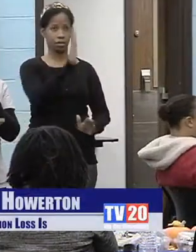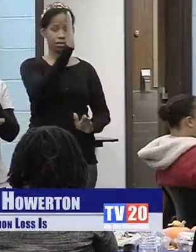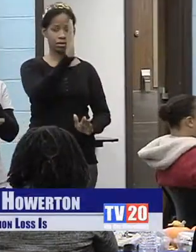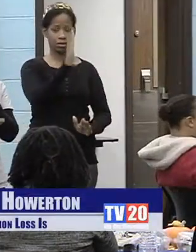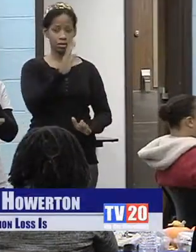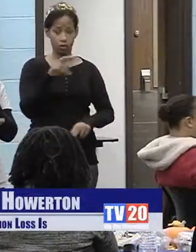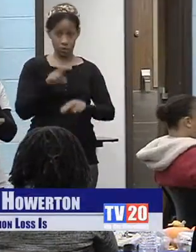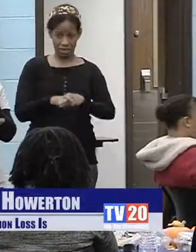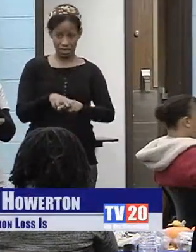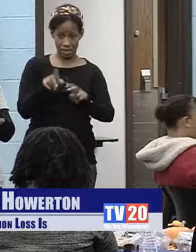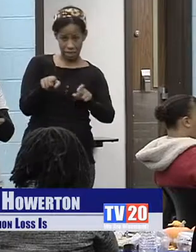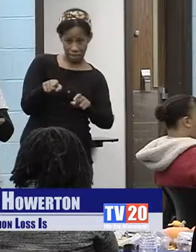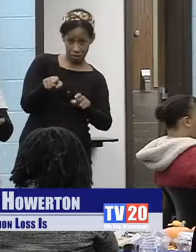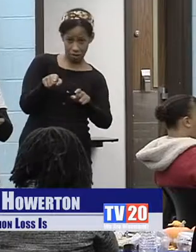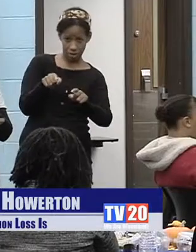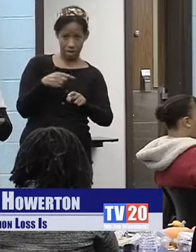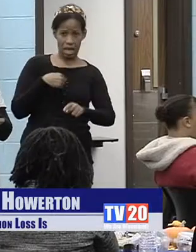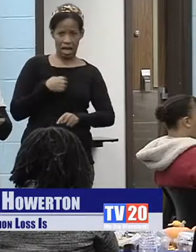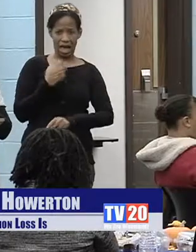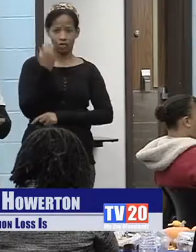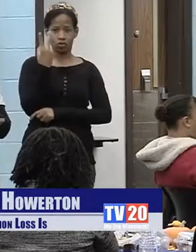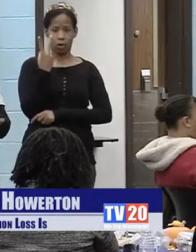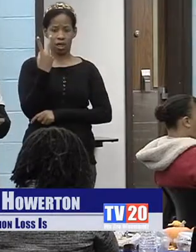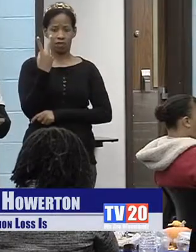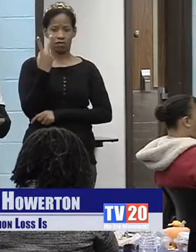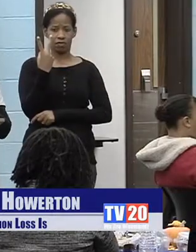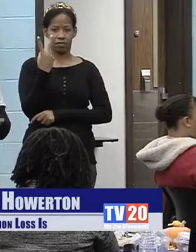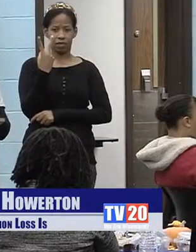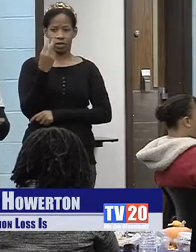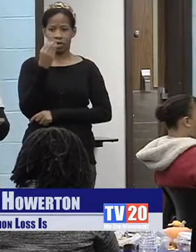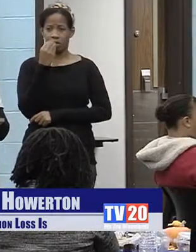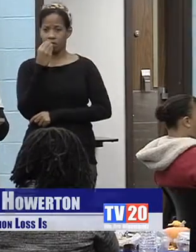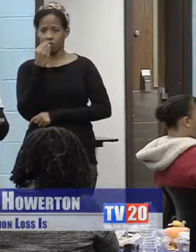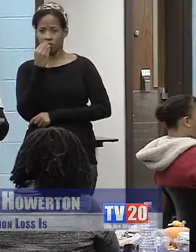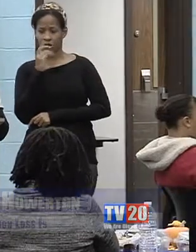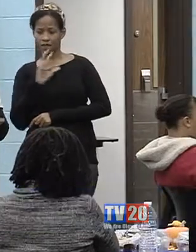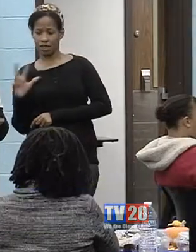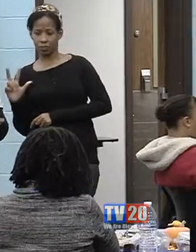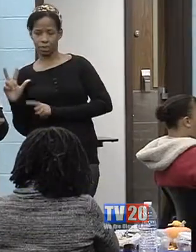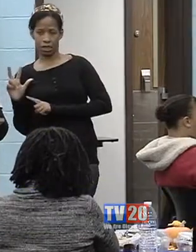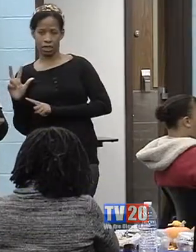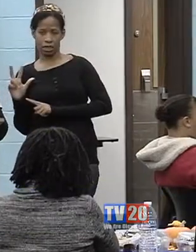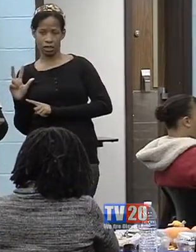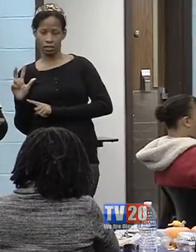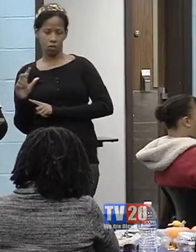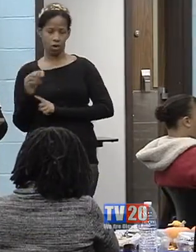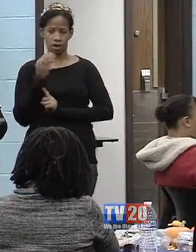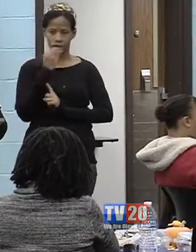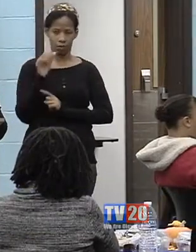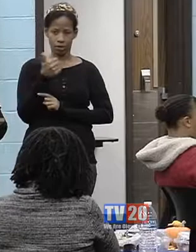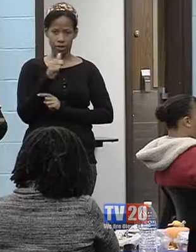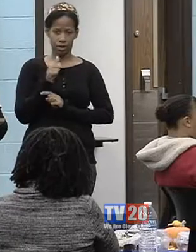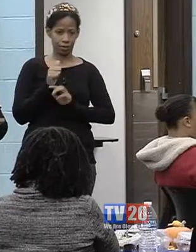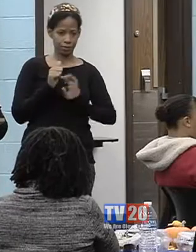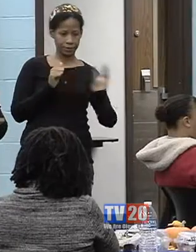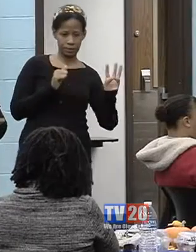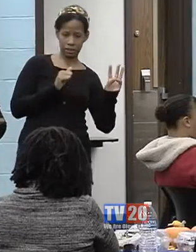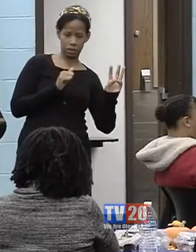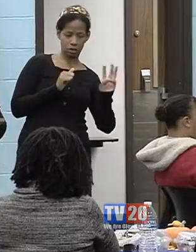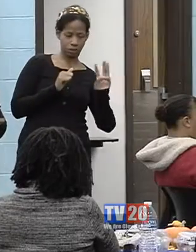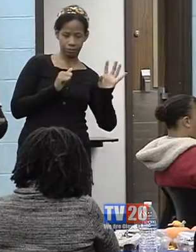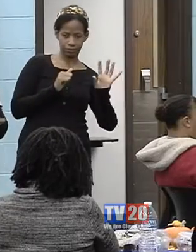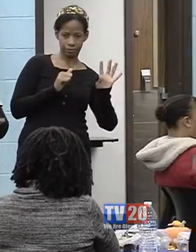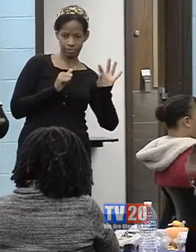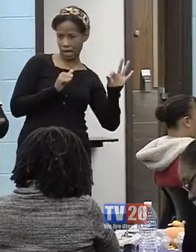at yourself telling her at 12, and that her food is at 3, or the other 3, that's